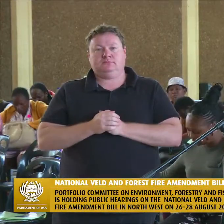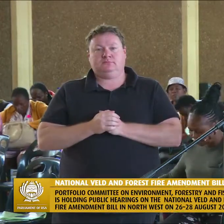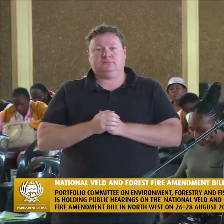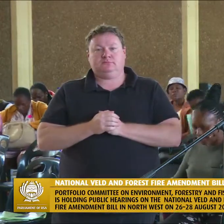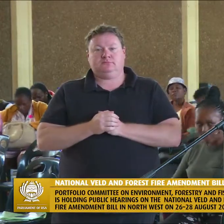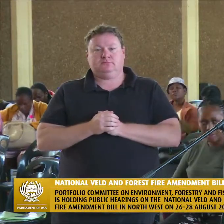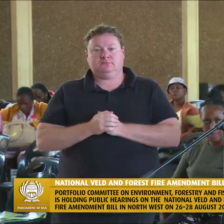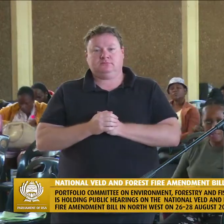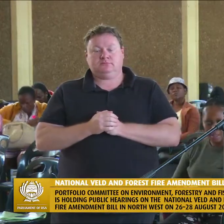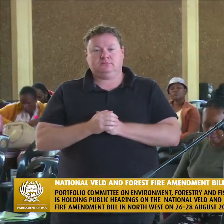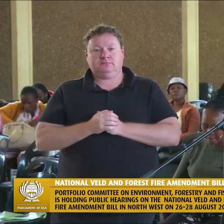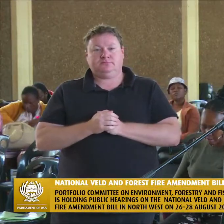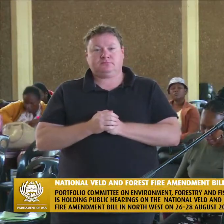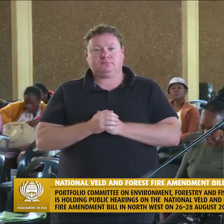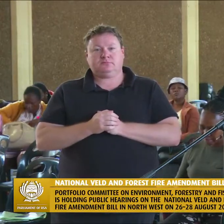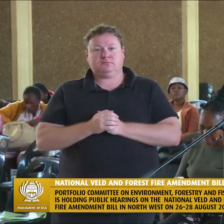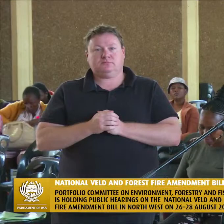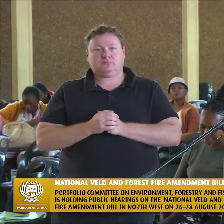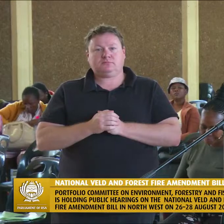since